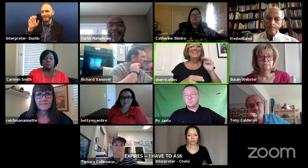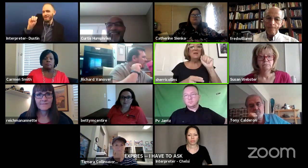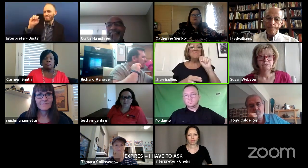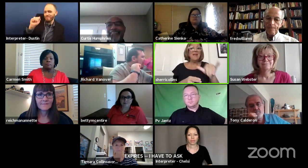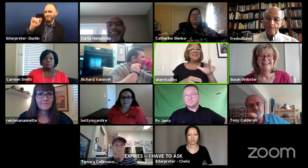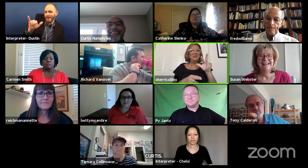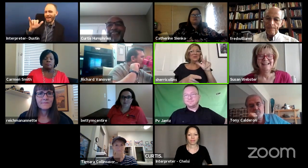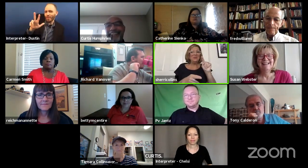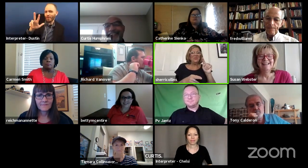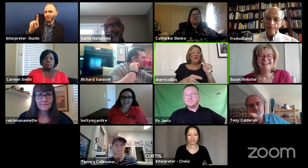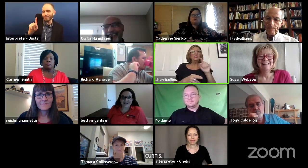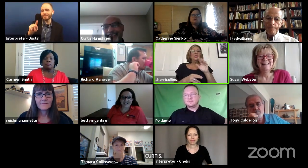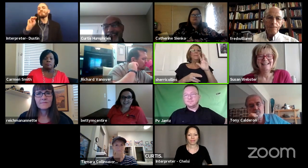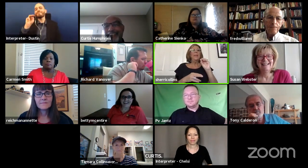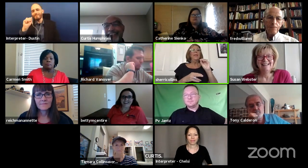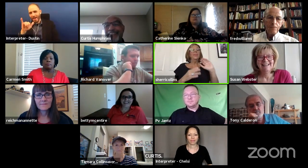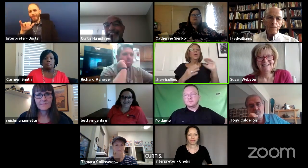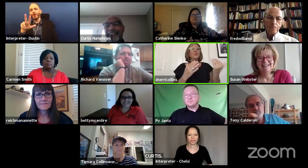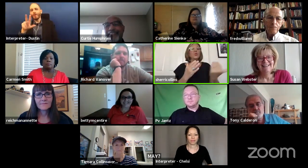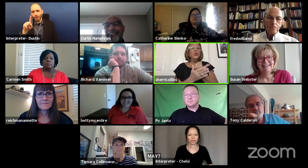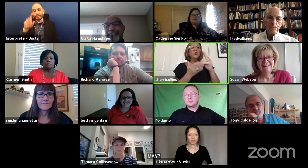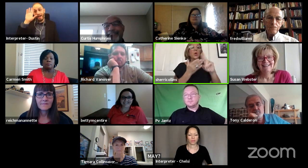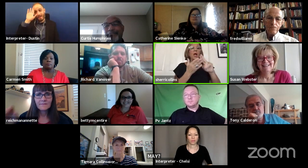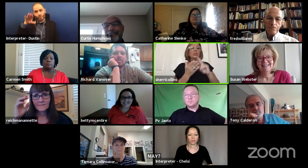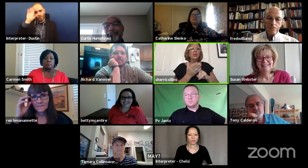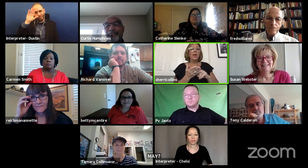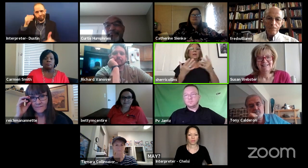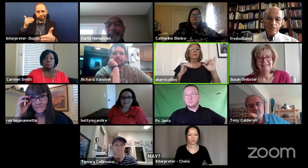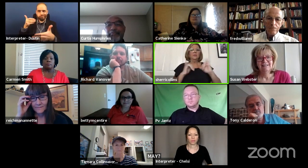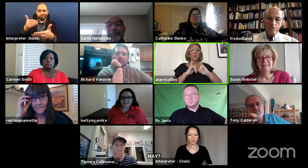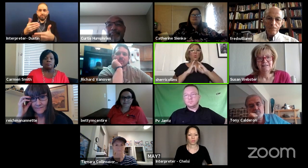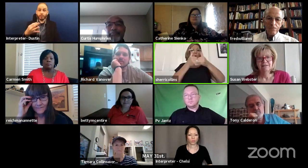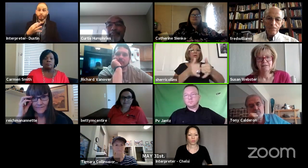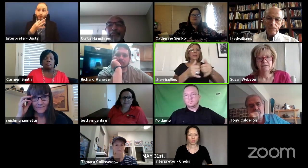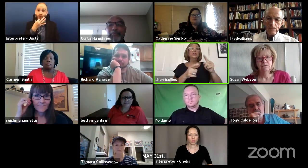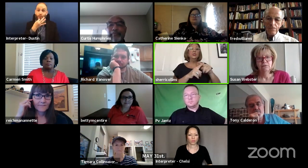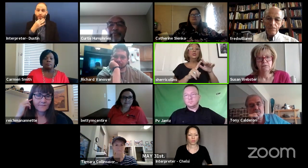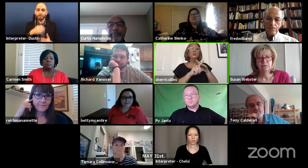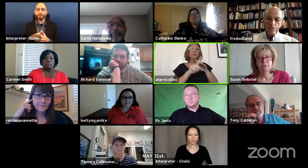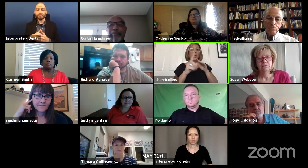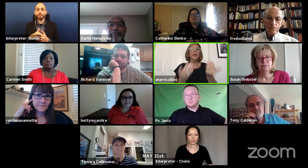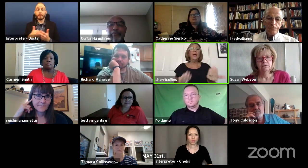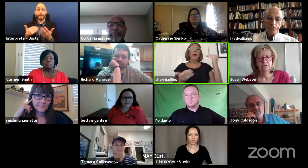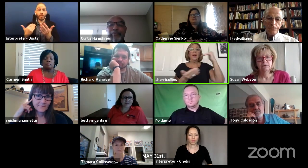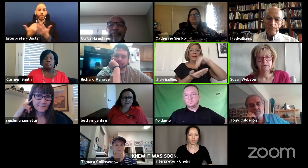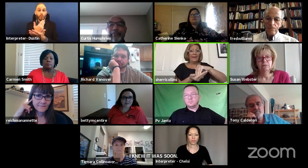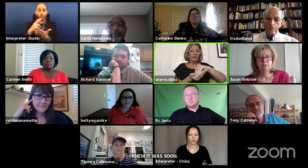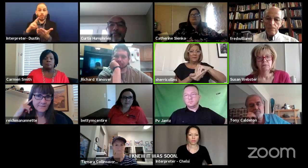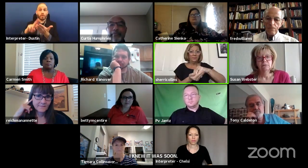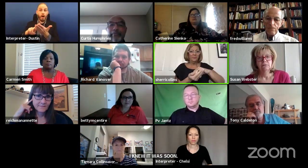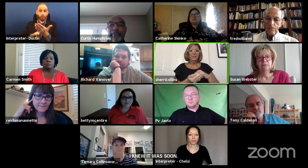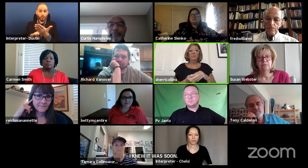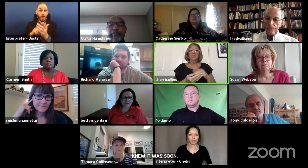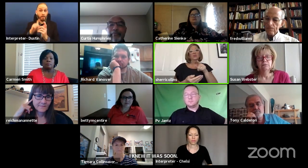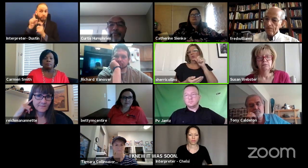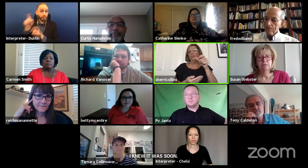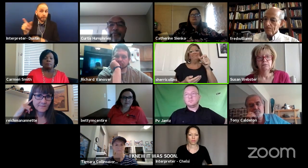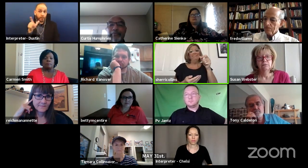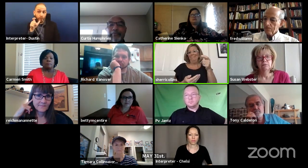June. May 31st. The new contract is awarded to Sprint again.